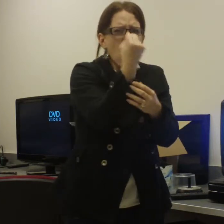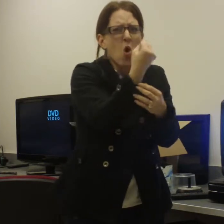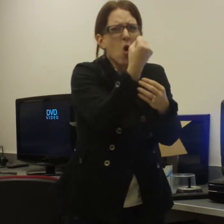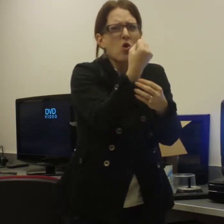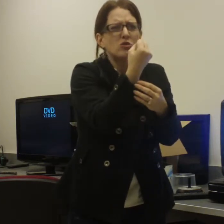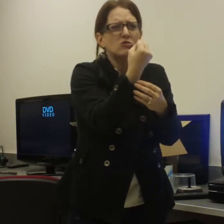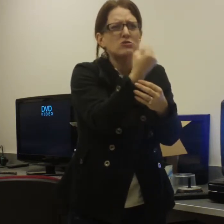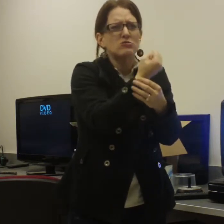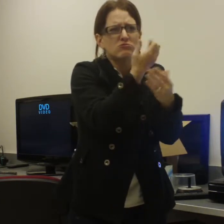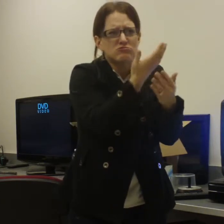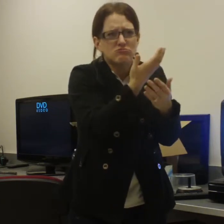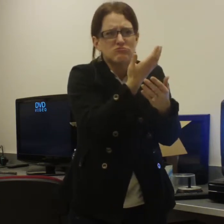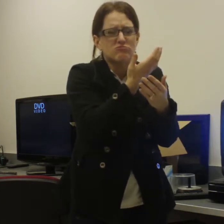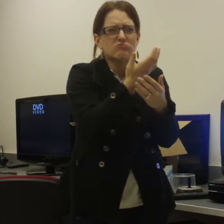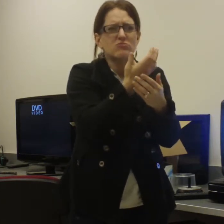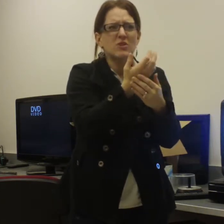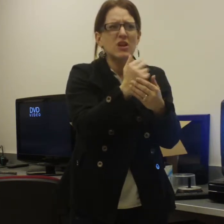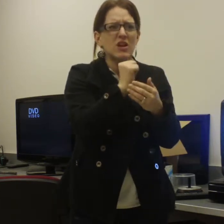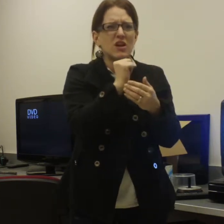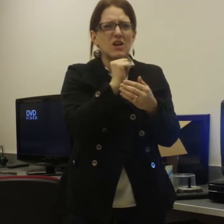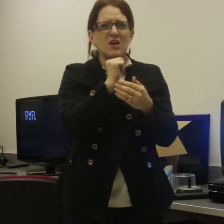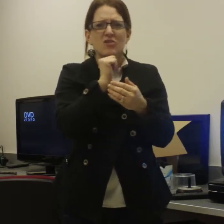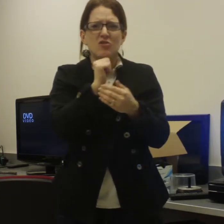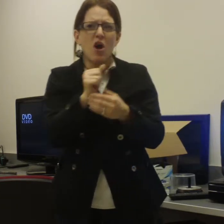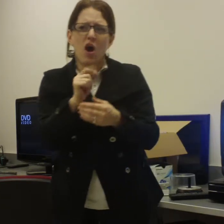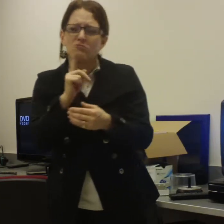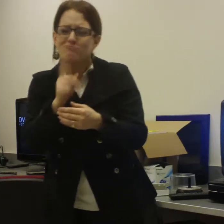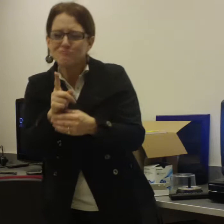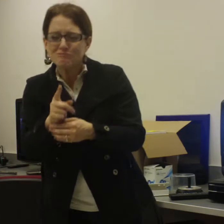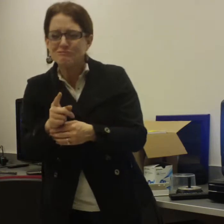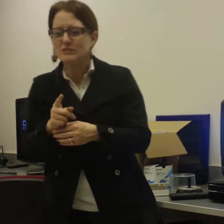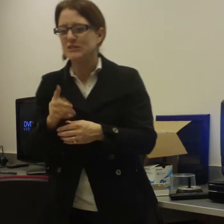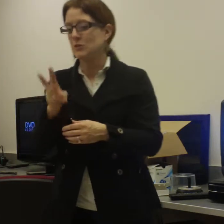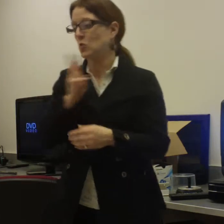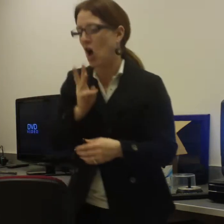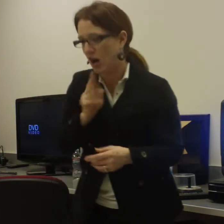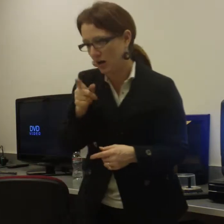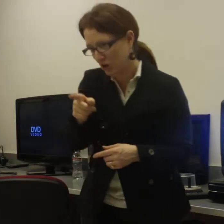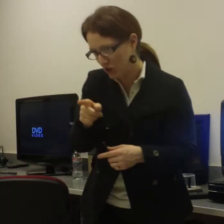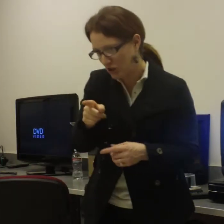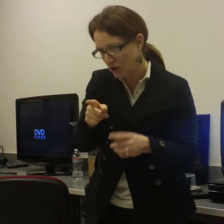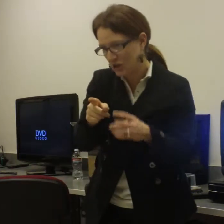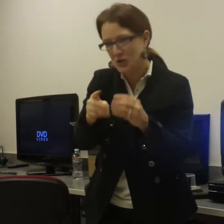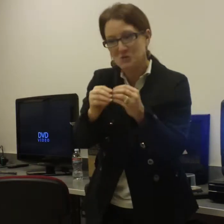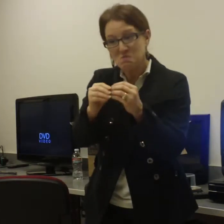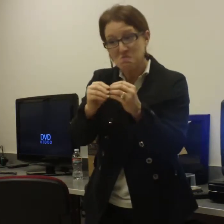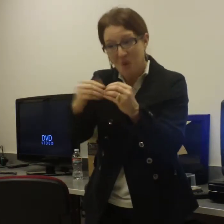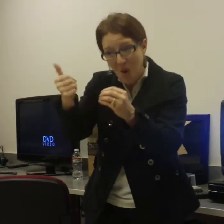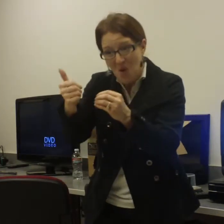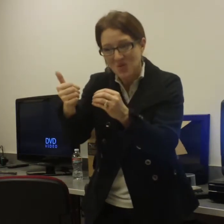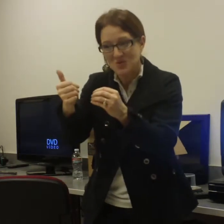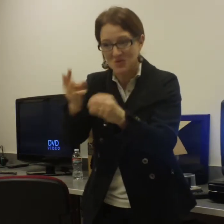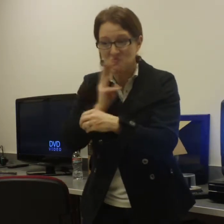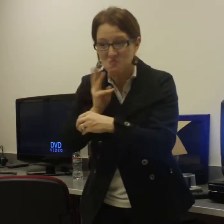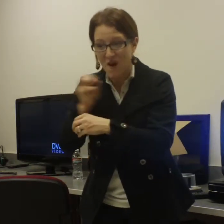water that's the other component of blood. Does anybody know what it is? It happens to be mostly water. This other part of blood